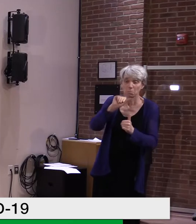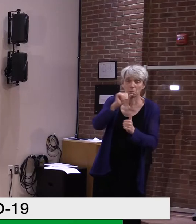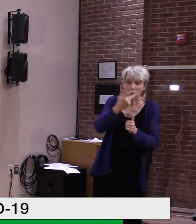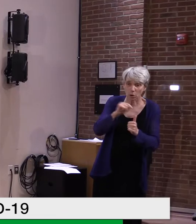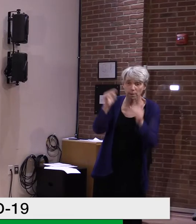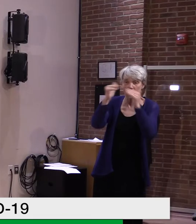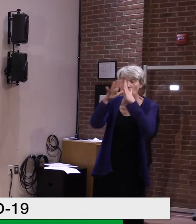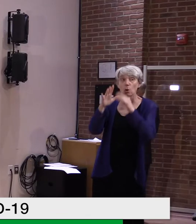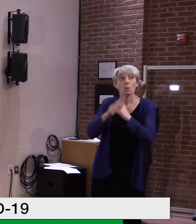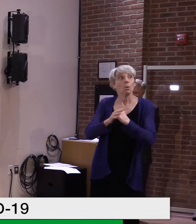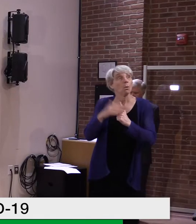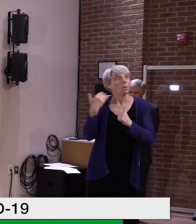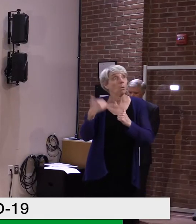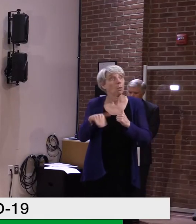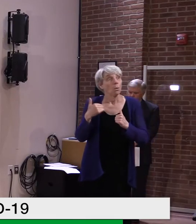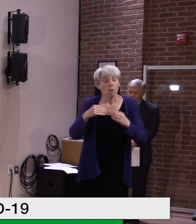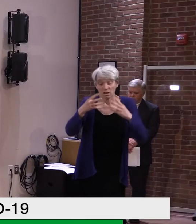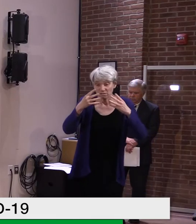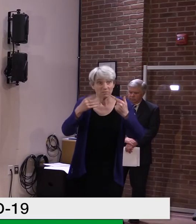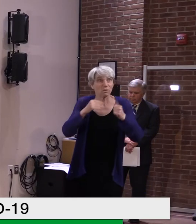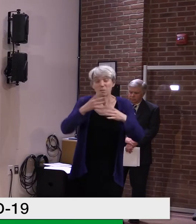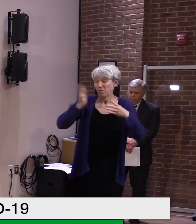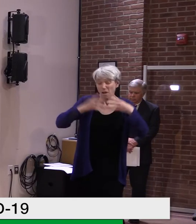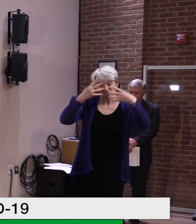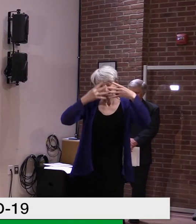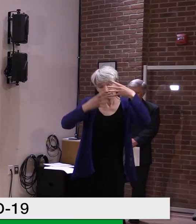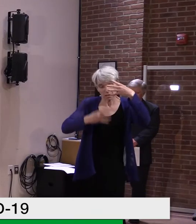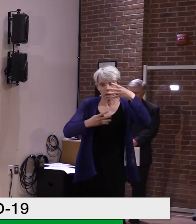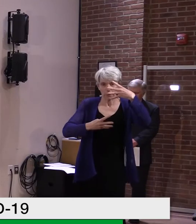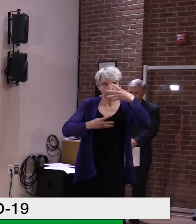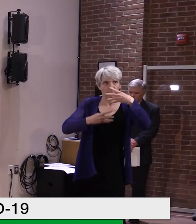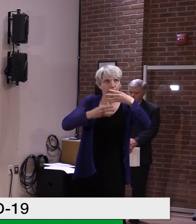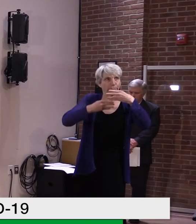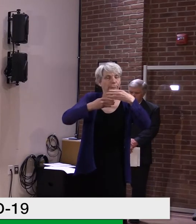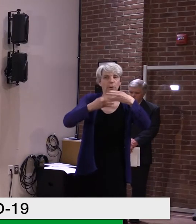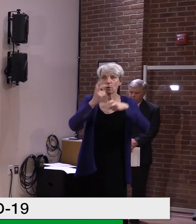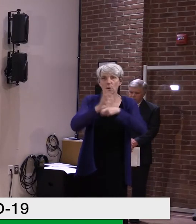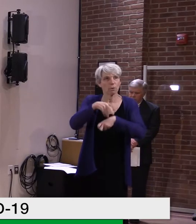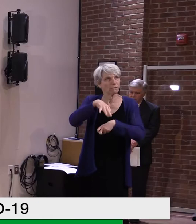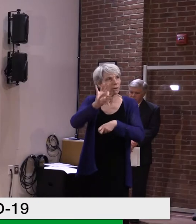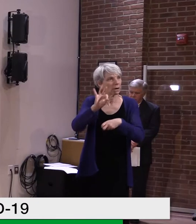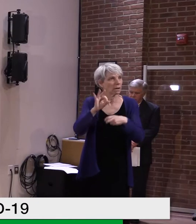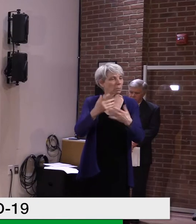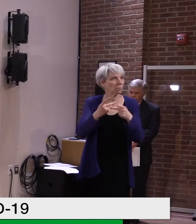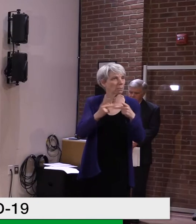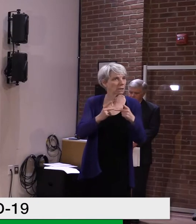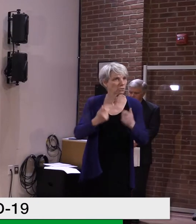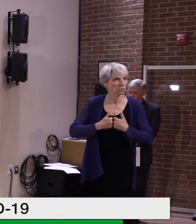is very little available. And as I understand it from talking to different organizations,